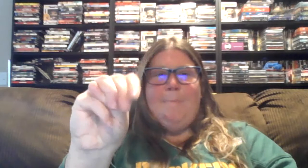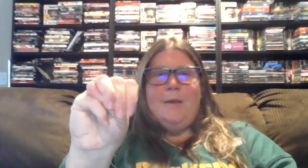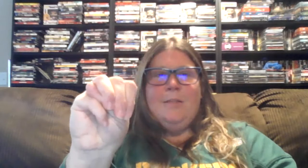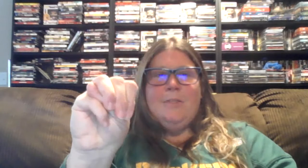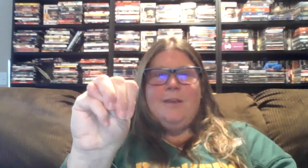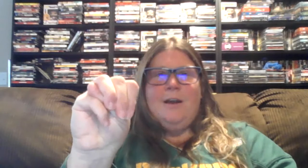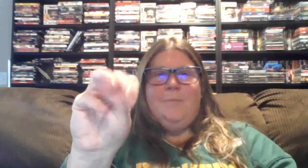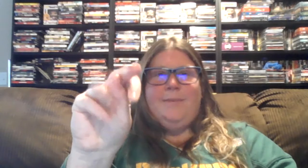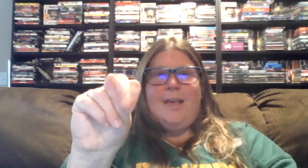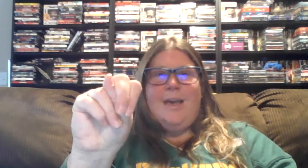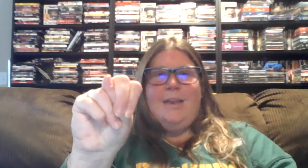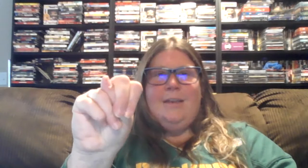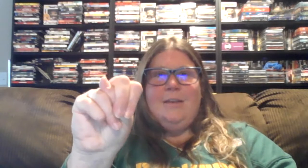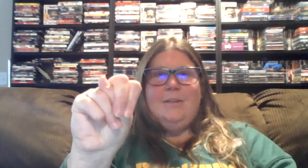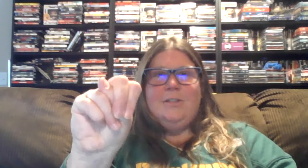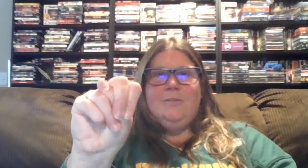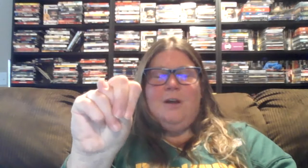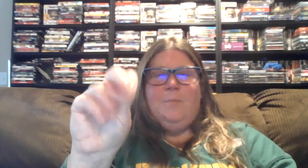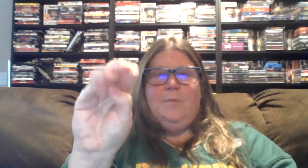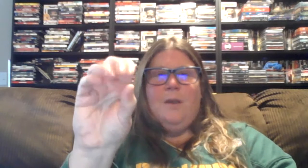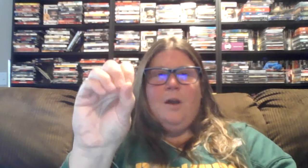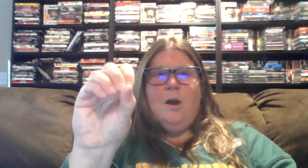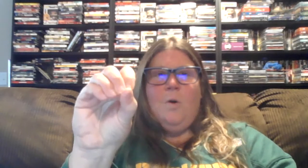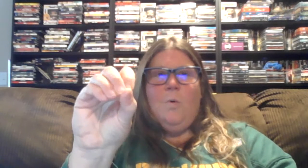M, 3 humps, N, 2 humps, O,